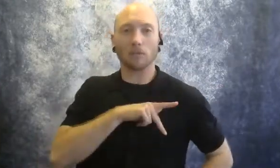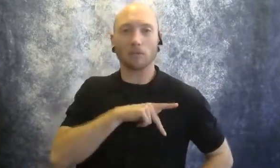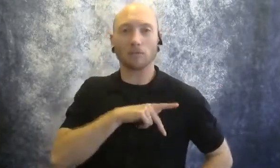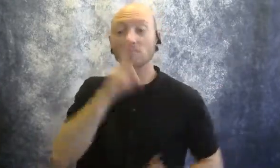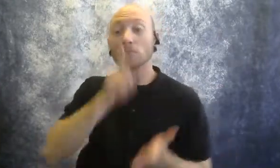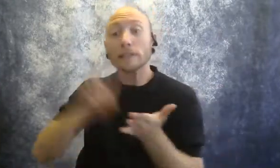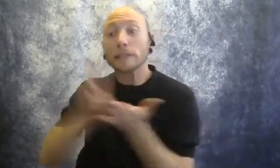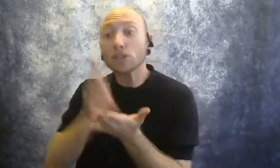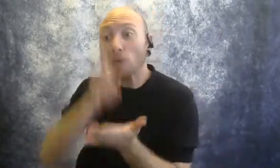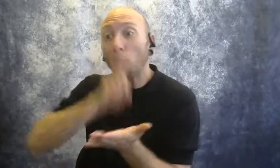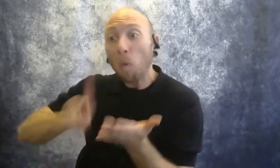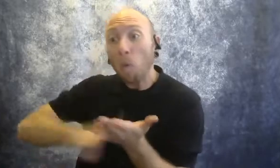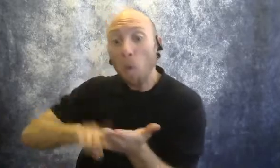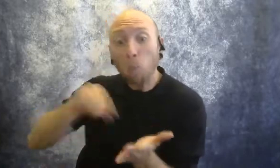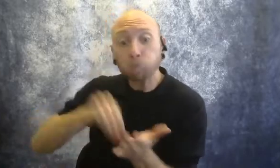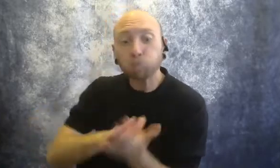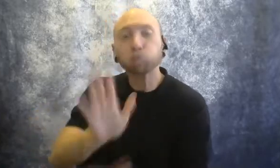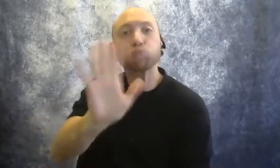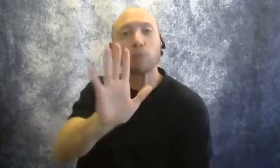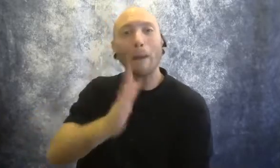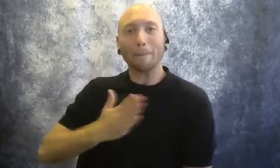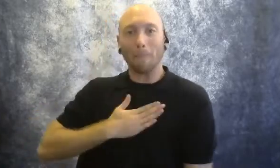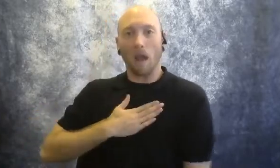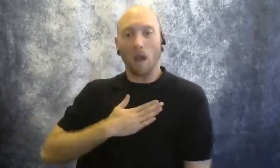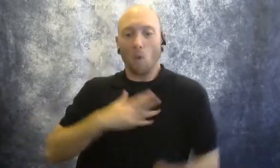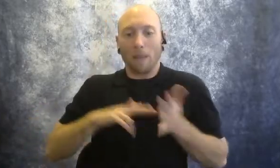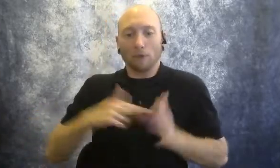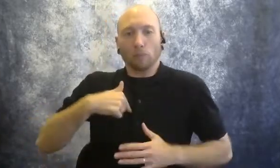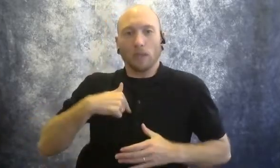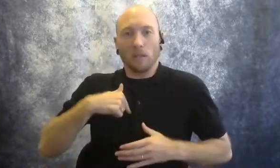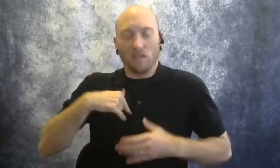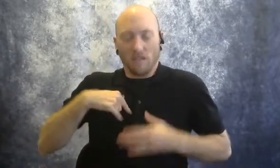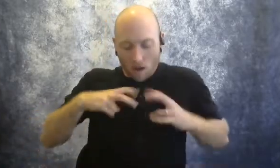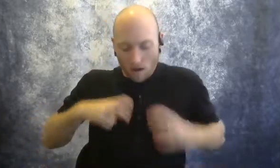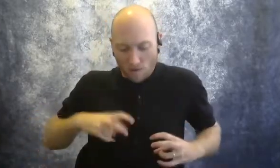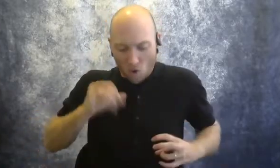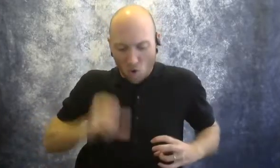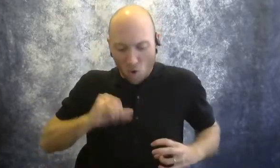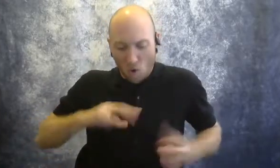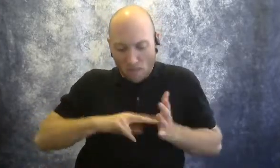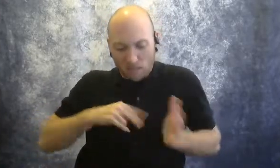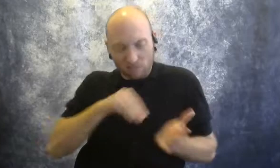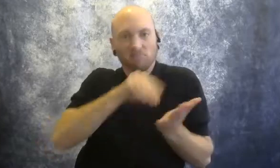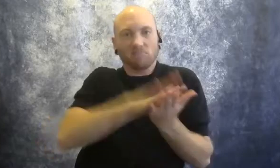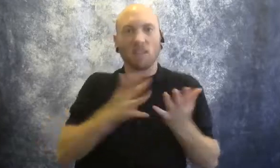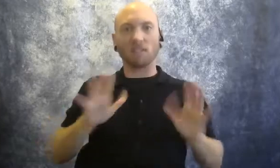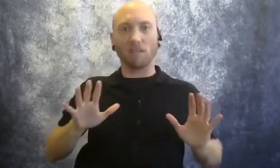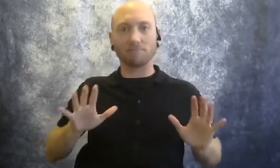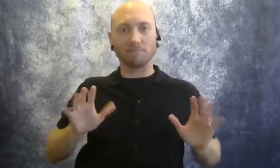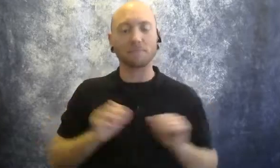him a textbook definition of those, to just write down what those meant to me down deep inside where I